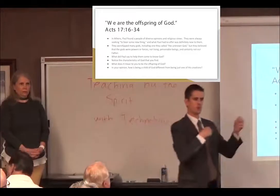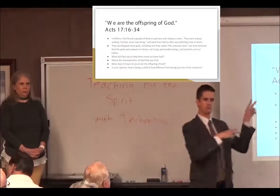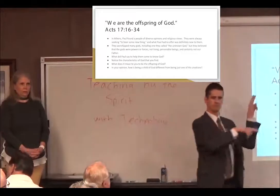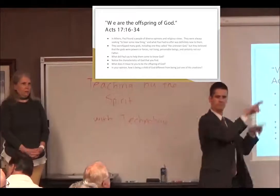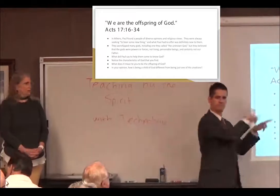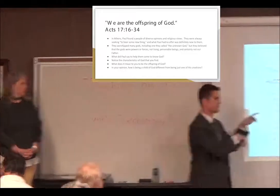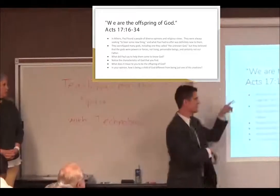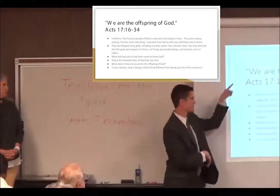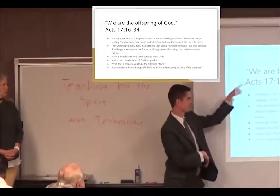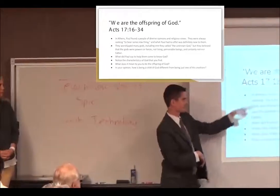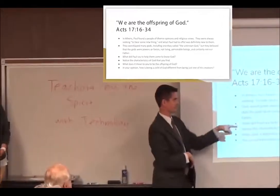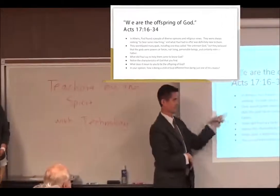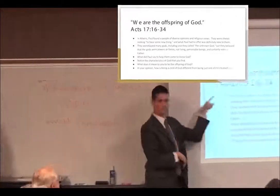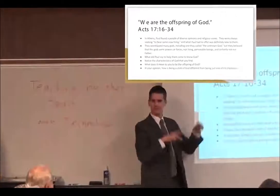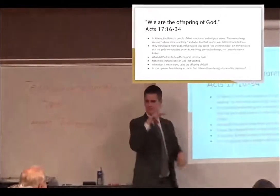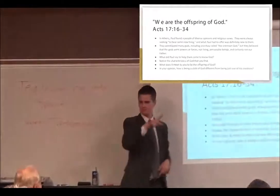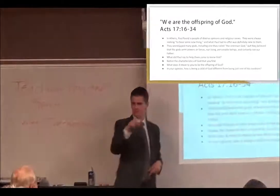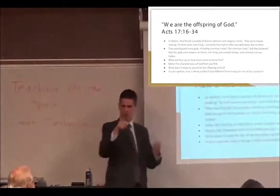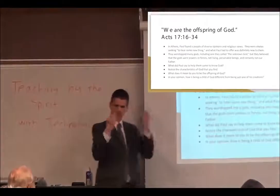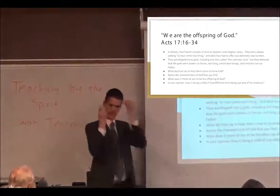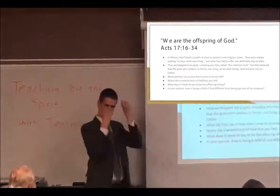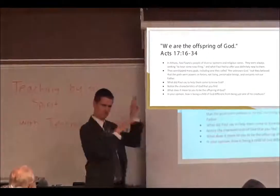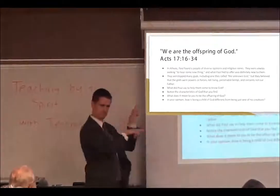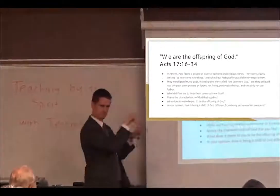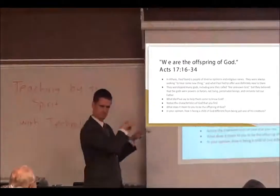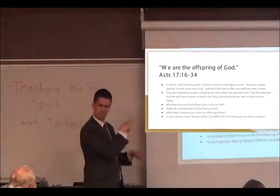Now, go ahead and read this really quick.